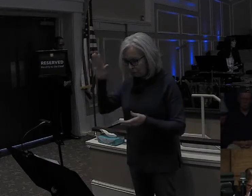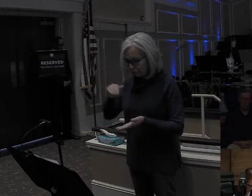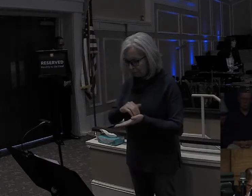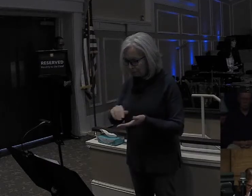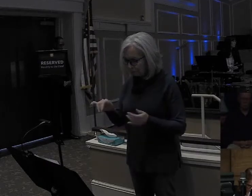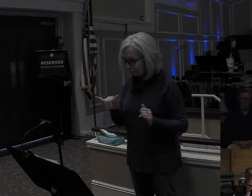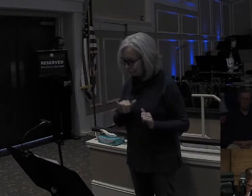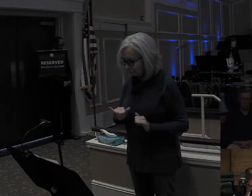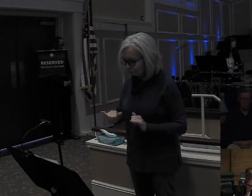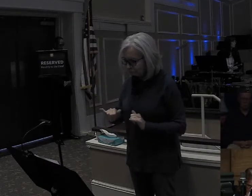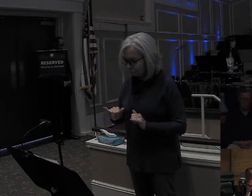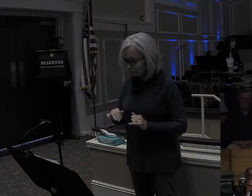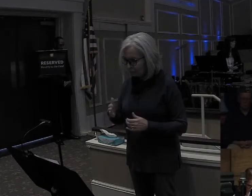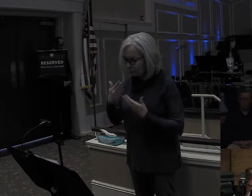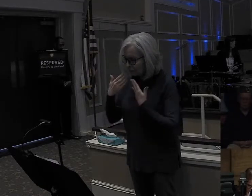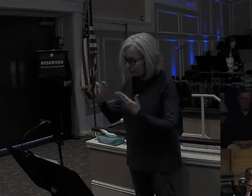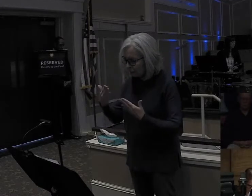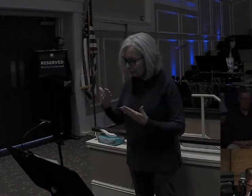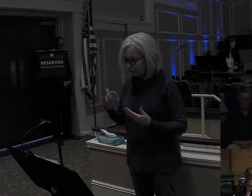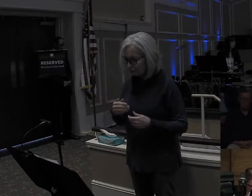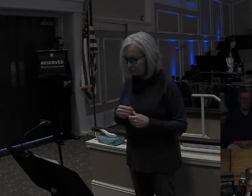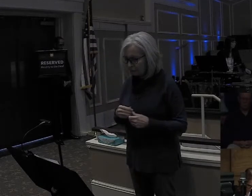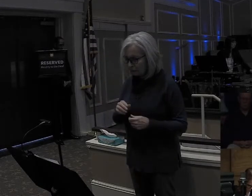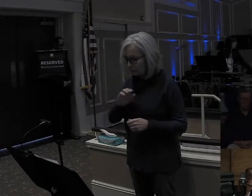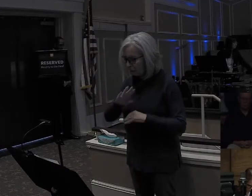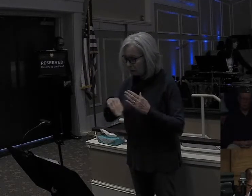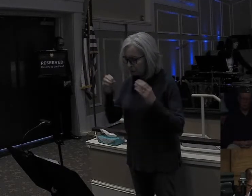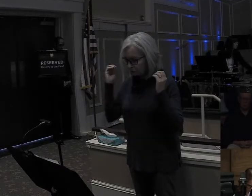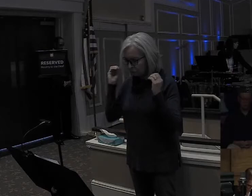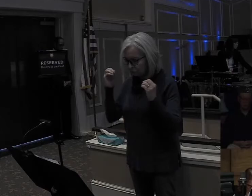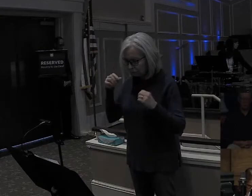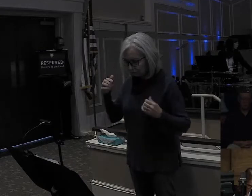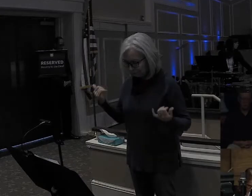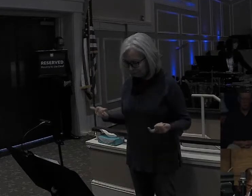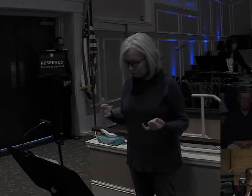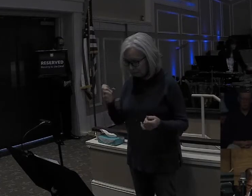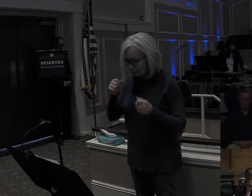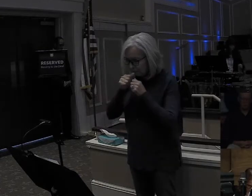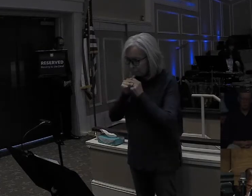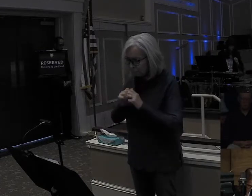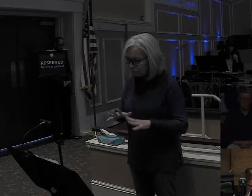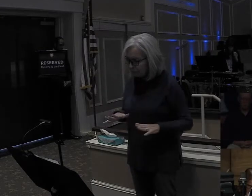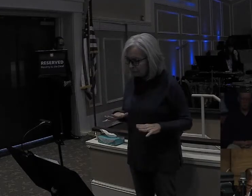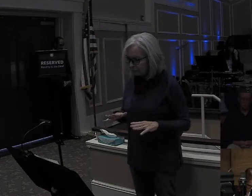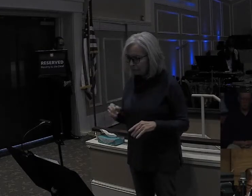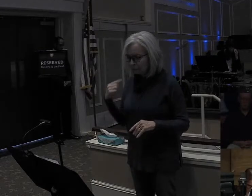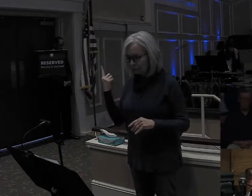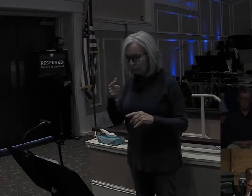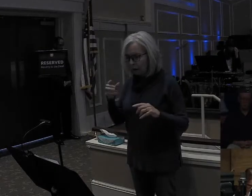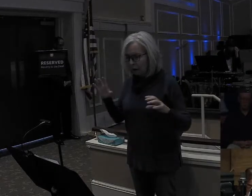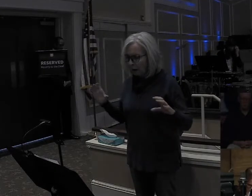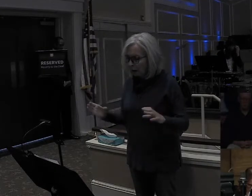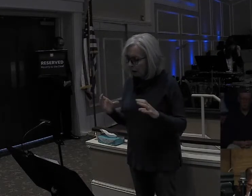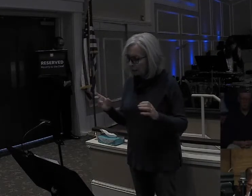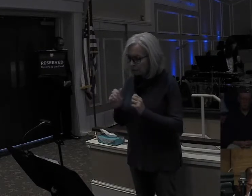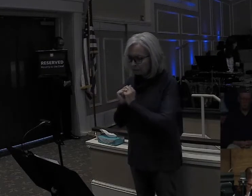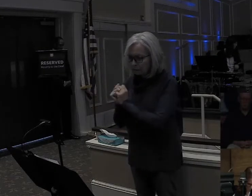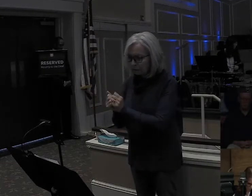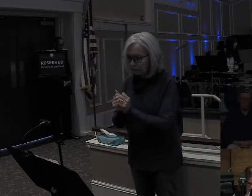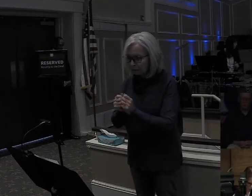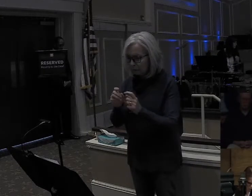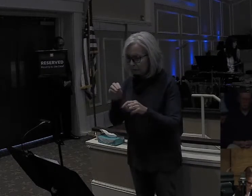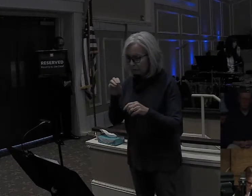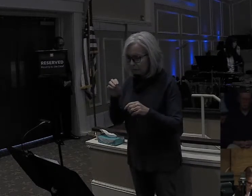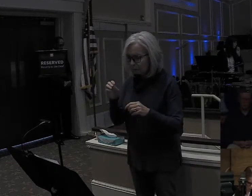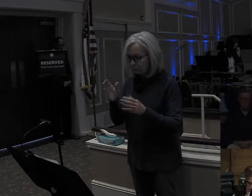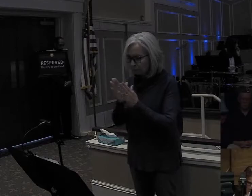And God, just thank you. I pray that all of the teaching today would continue to be a blessing and that we'd be doers of the word and that we'd be worshipers in spirit and truth.